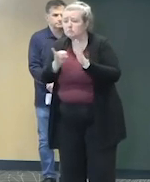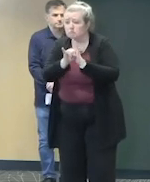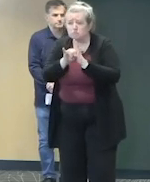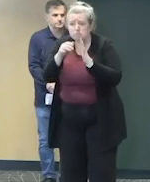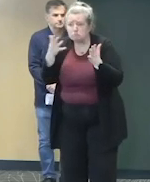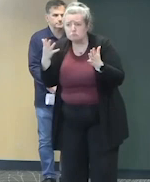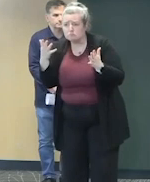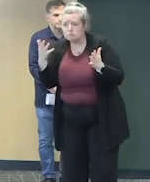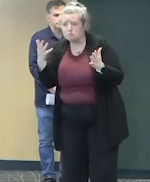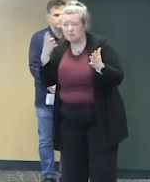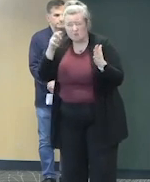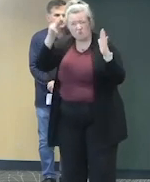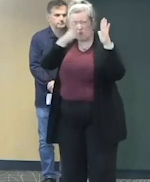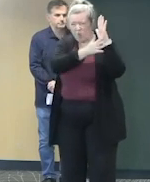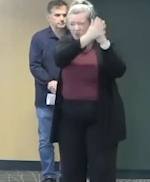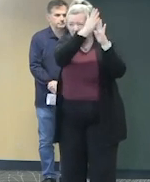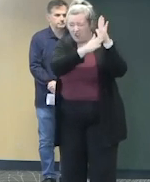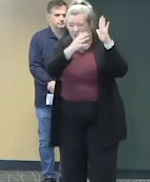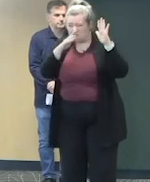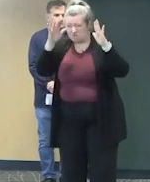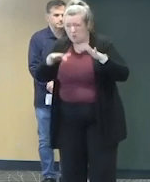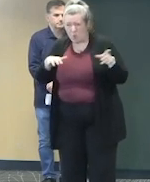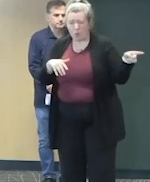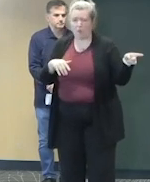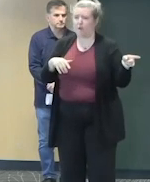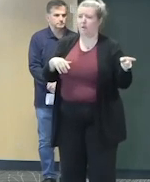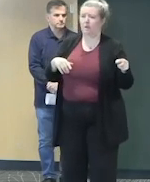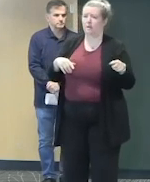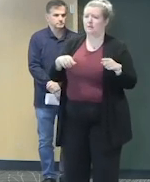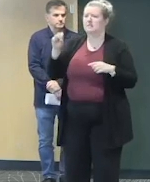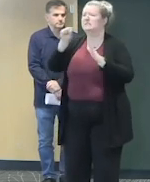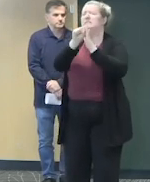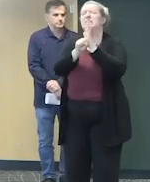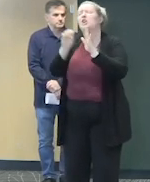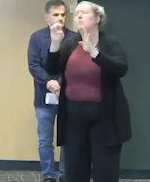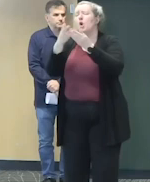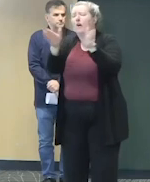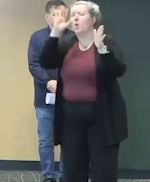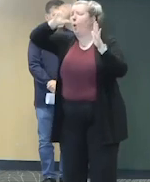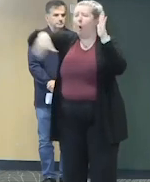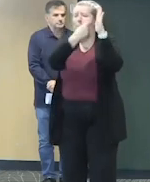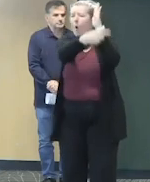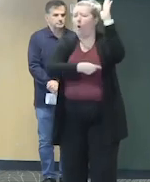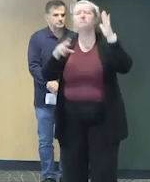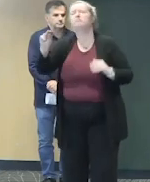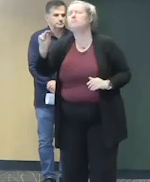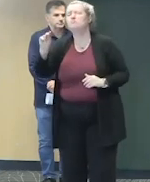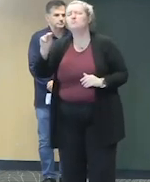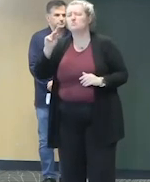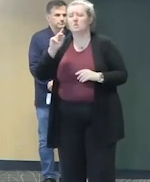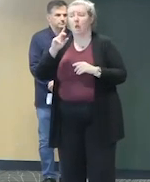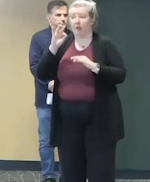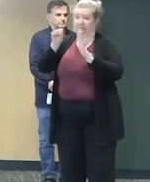the northwest? At the moment, no, but that's an option we always leave on the table if we deem it necessary. Paramel Garg is with us, and